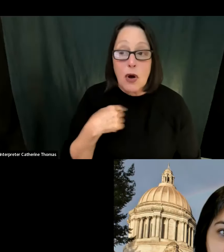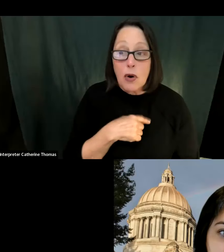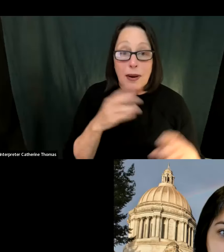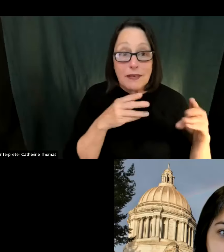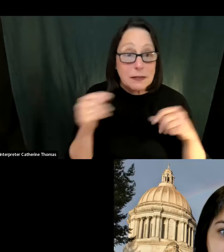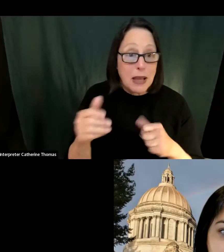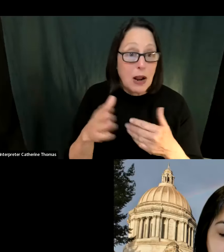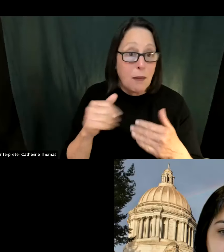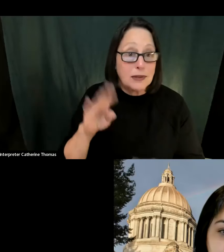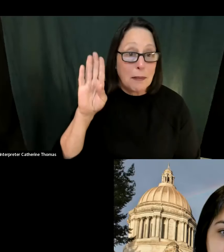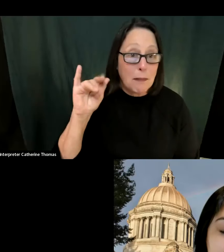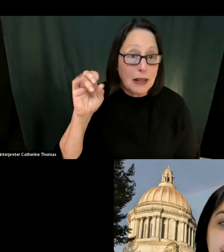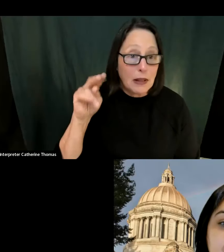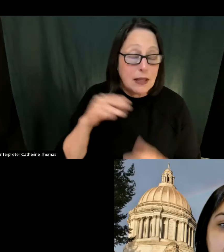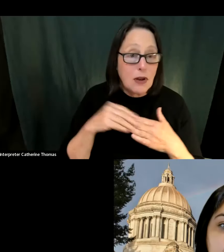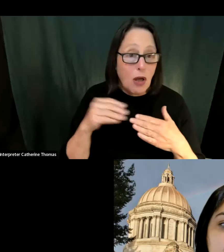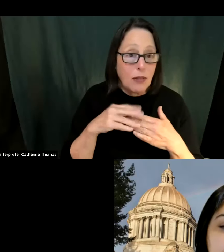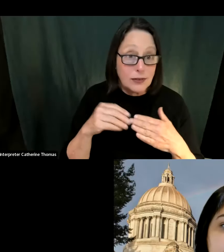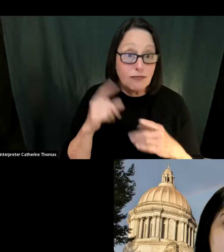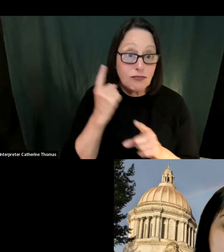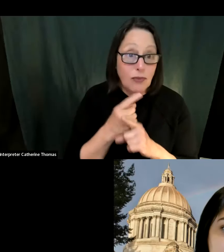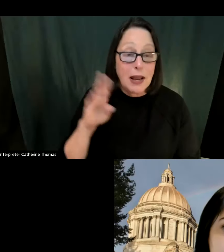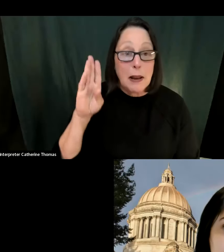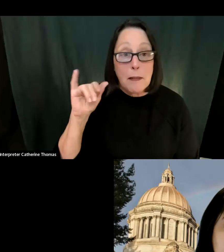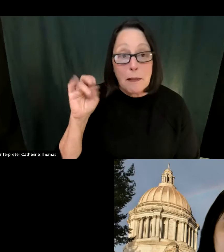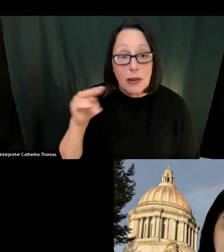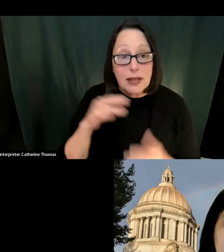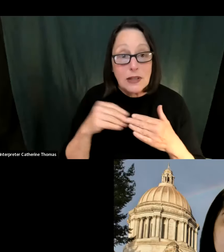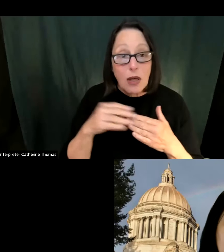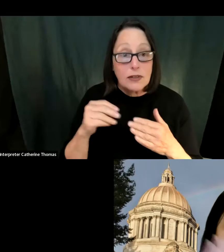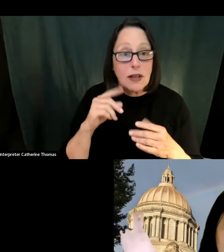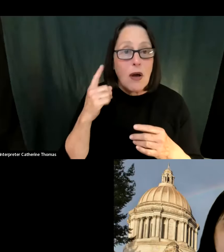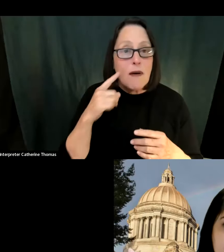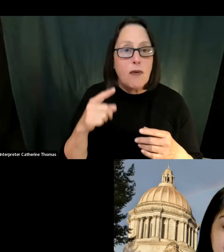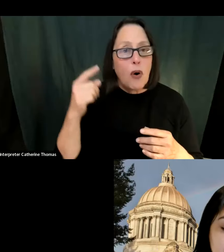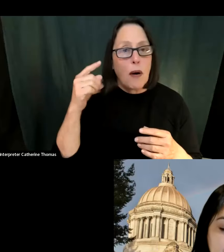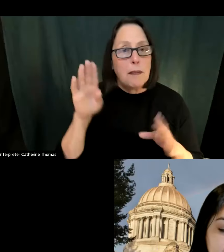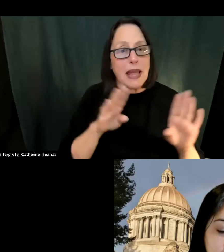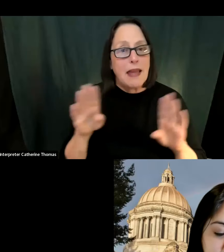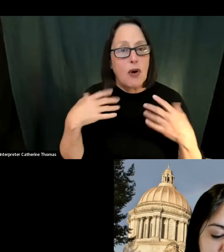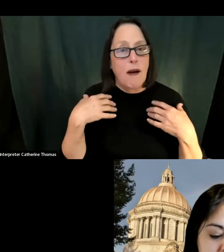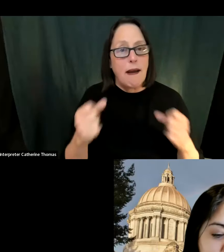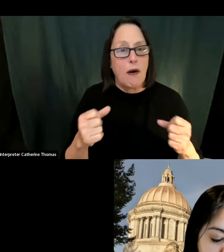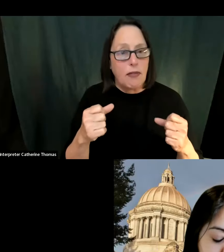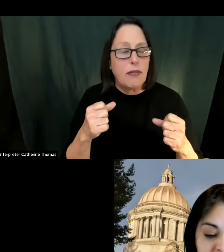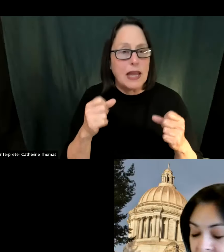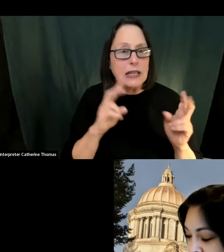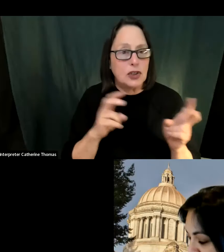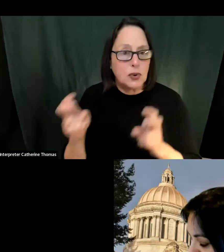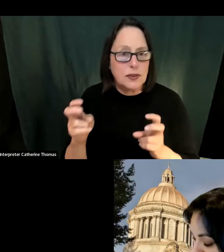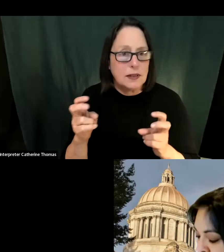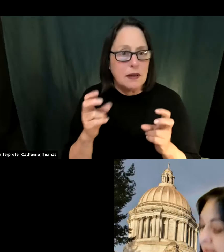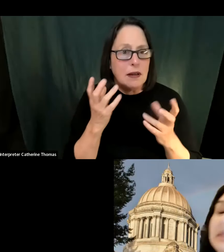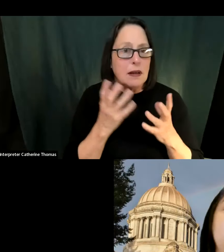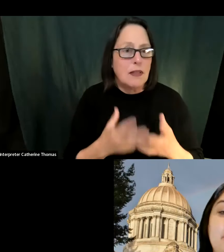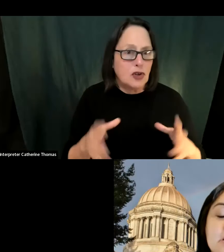billion, you heard that right, with the B, on behavioral health issues, taking like the entire bucket on that. I'm going to be